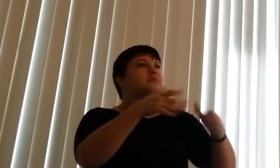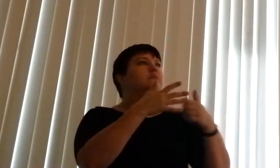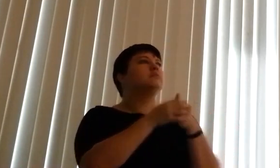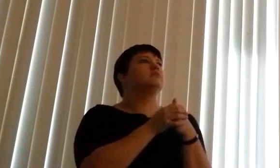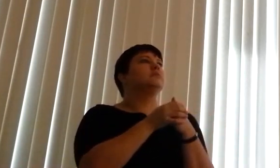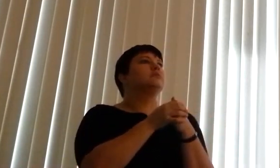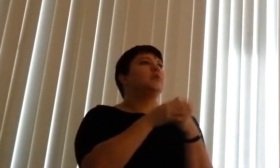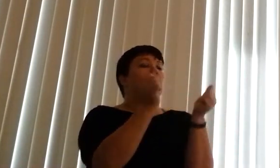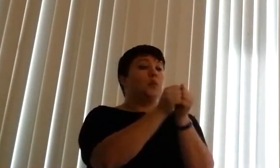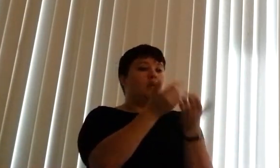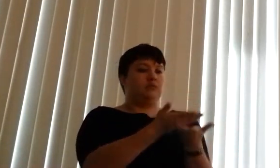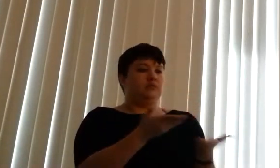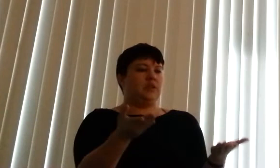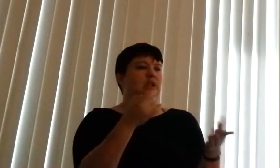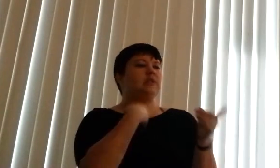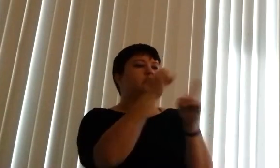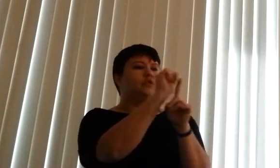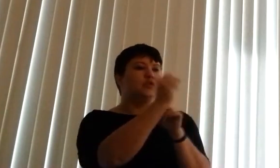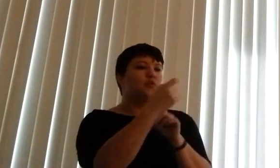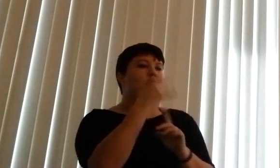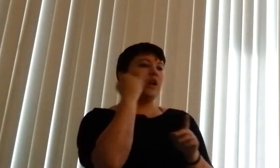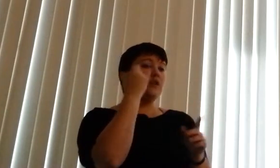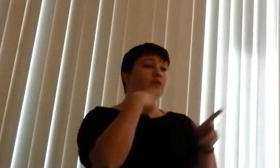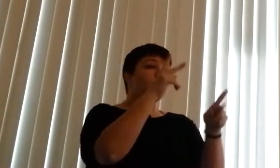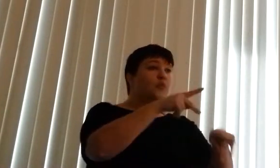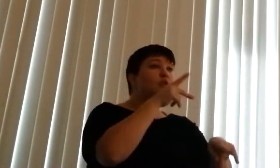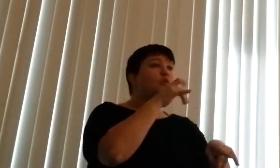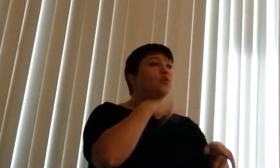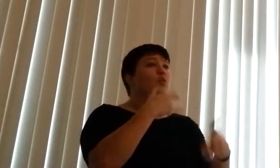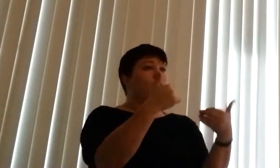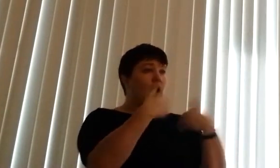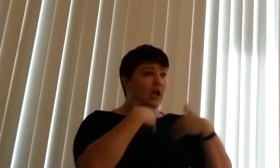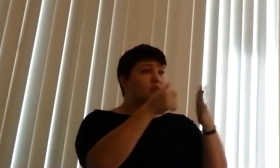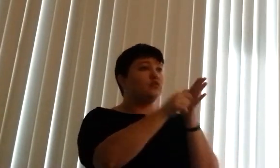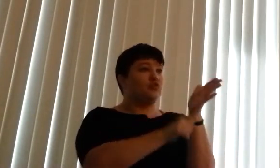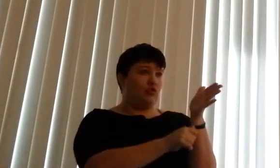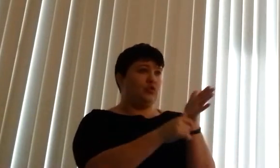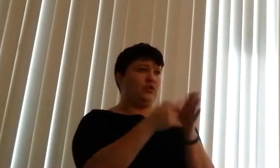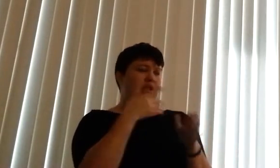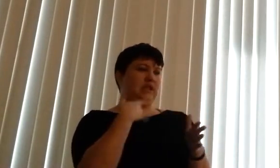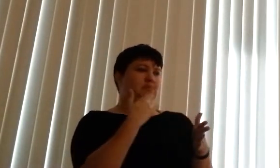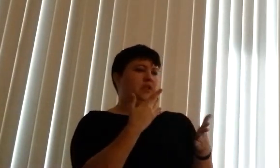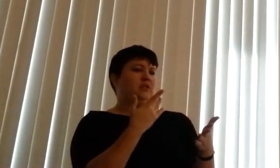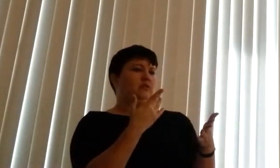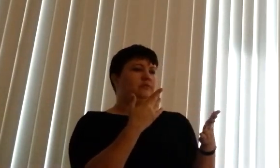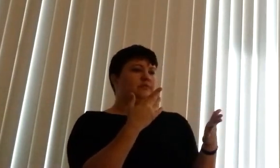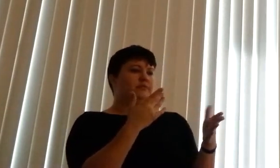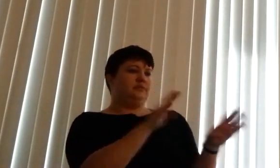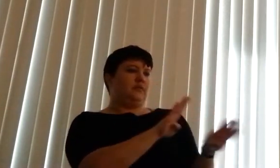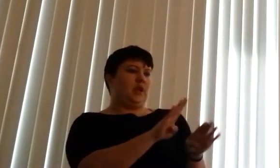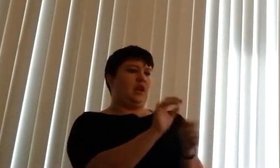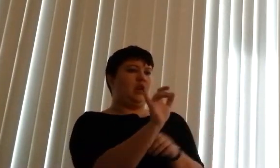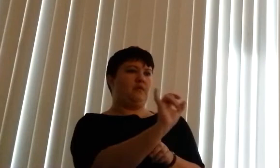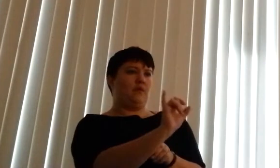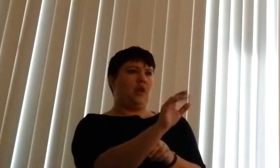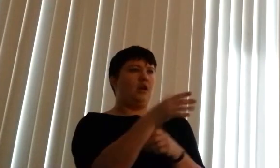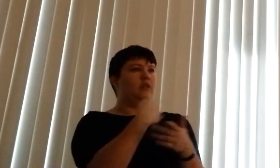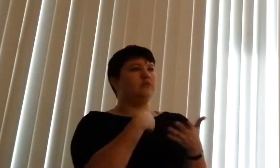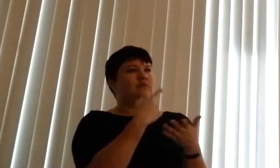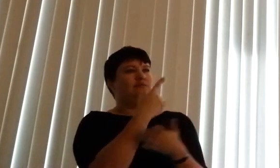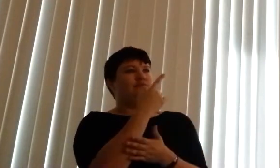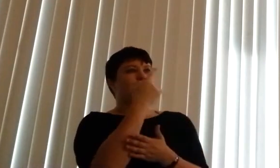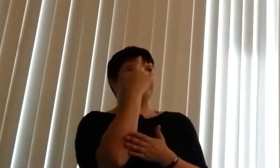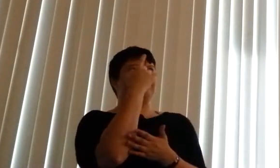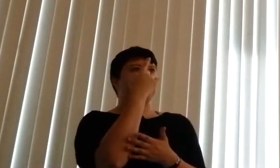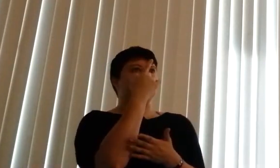cases that the person who gets the treatment is being treated merely as a means. I mean, that person wants the treatment, agrees to it, and so